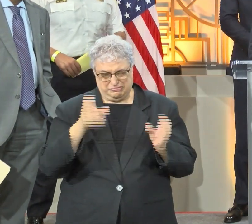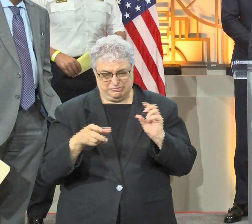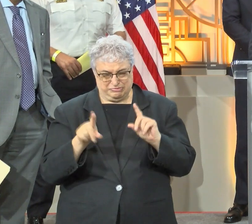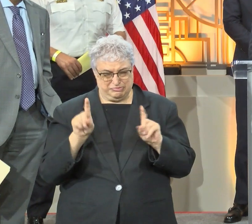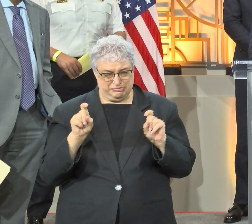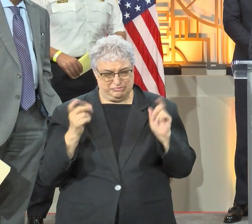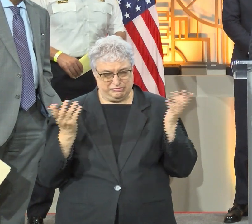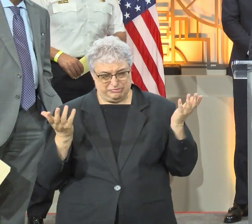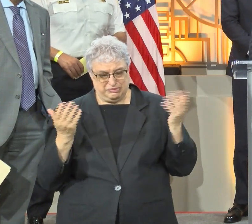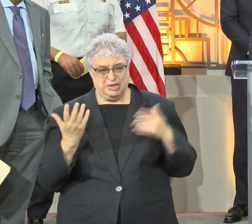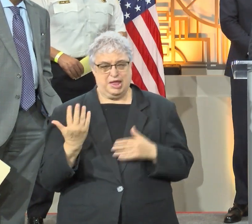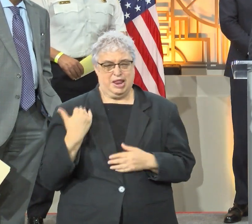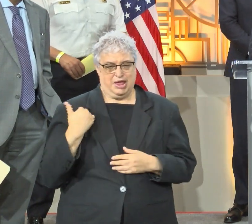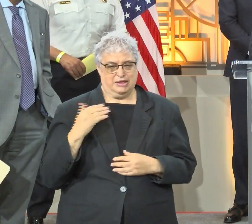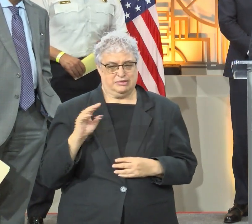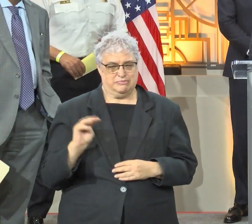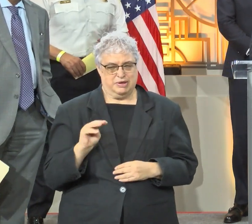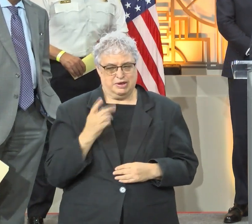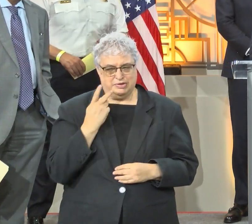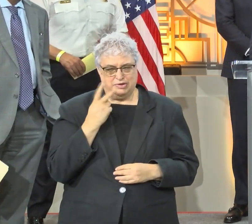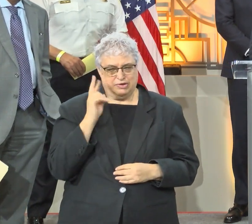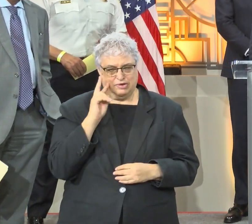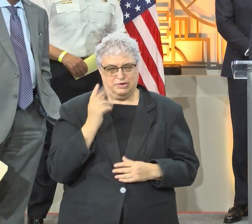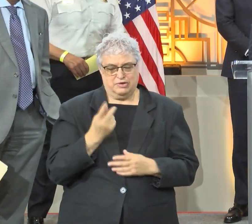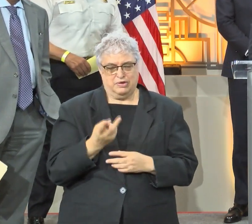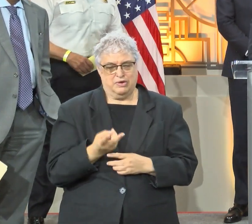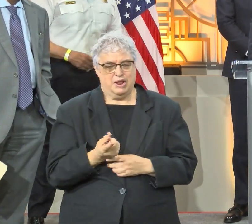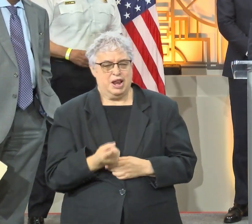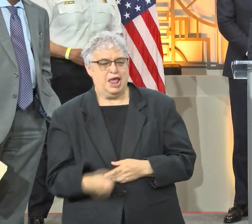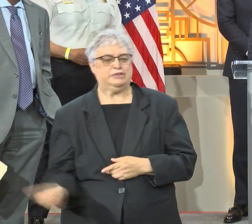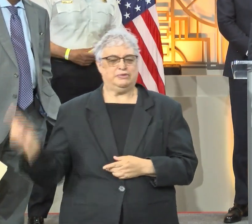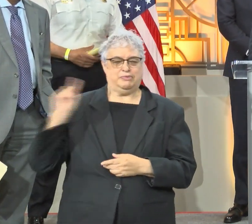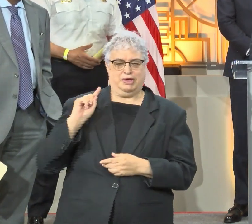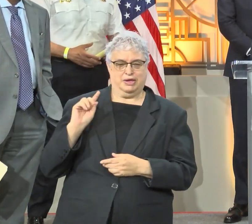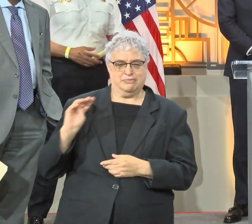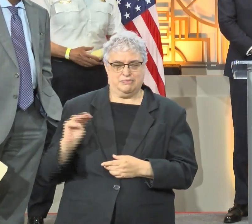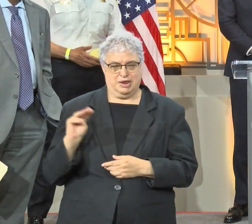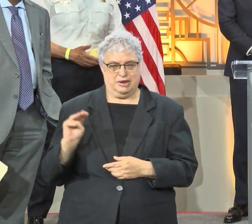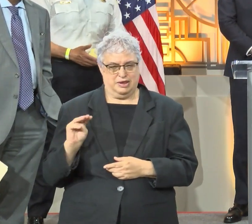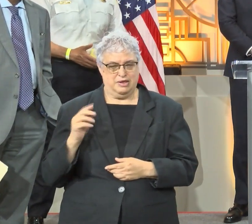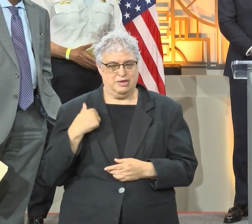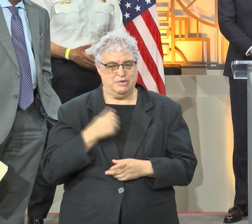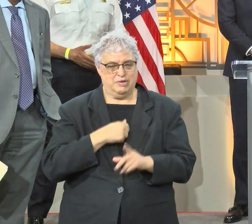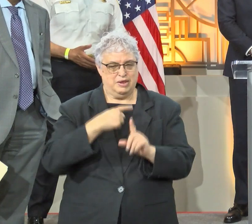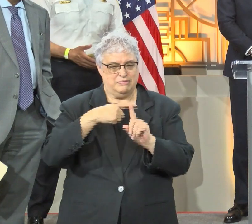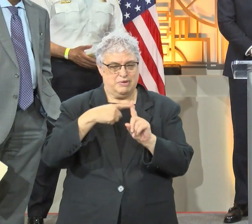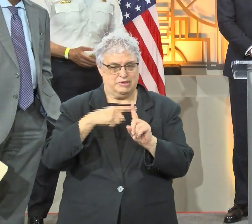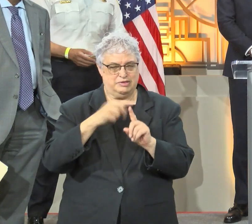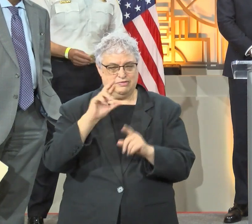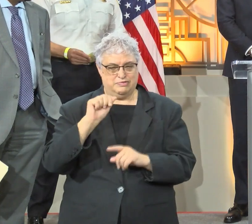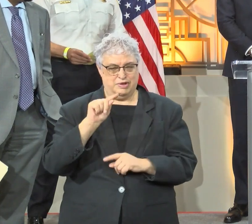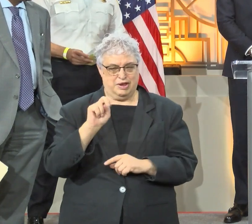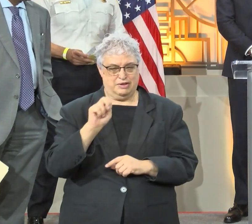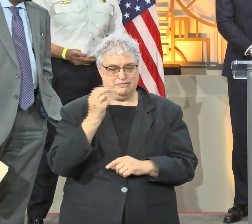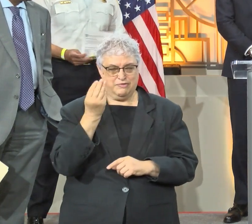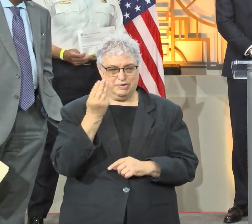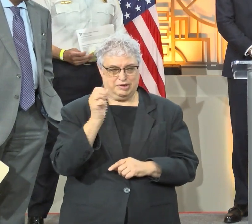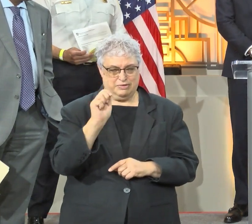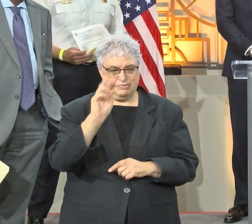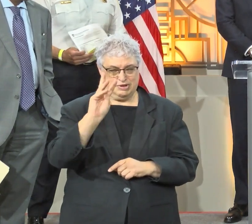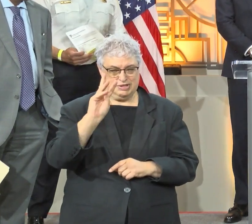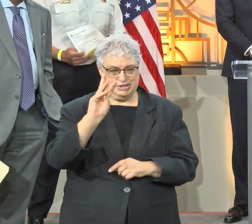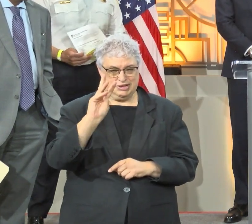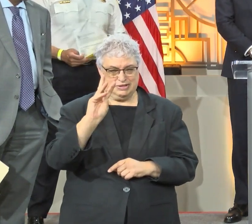last Monday, not 2 days ago, but the Monday before, we reported a positivity rate of 14.6%.